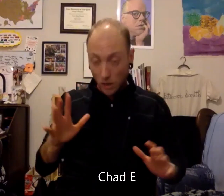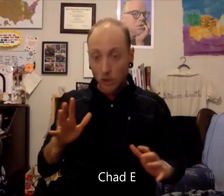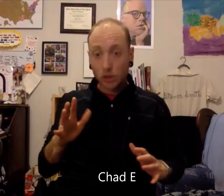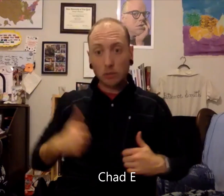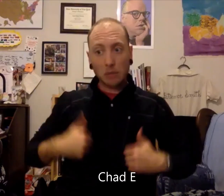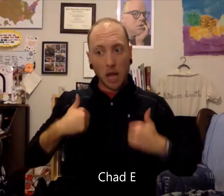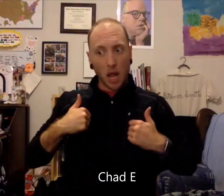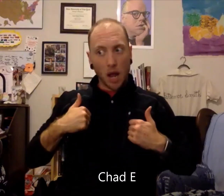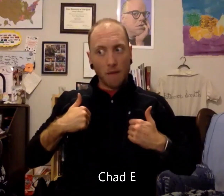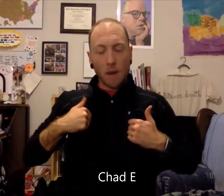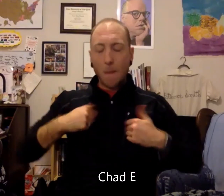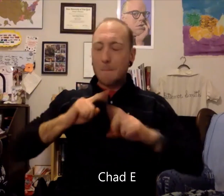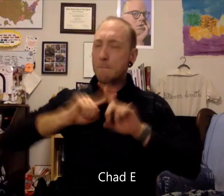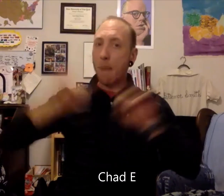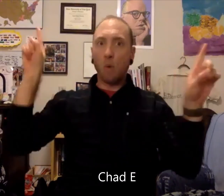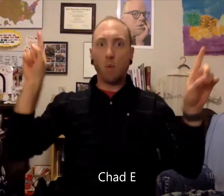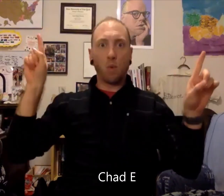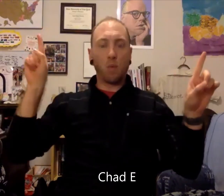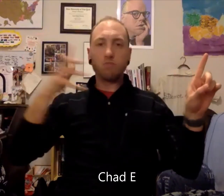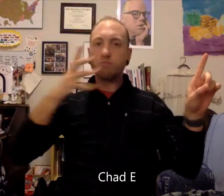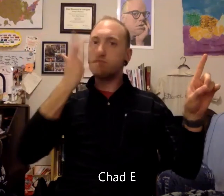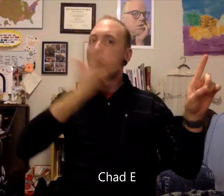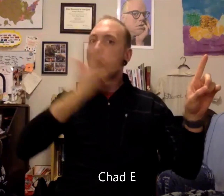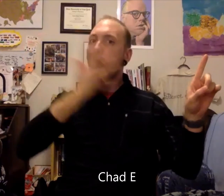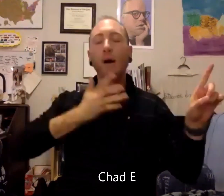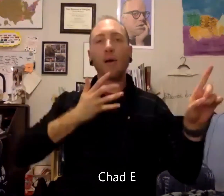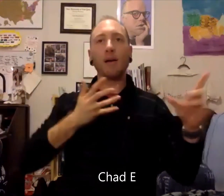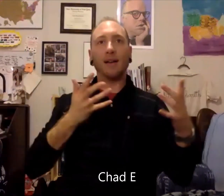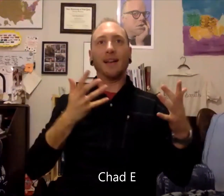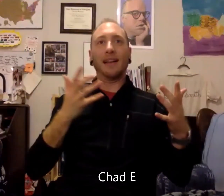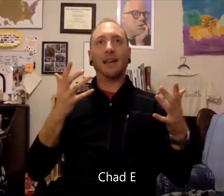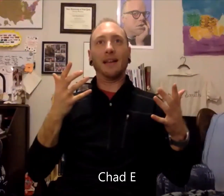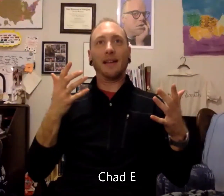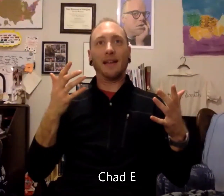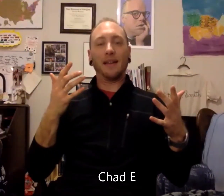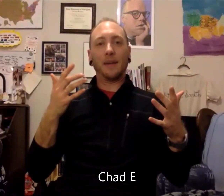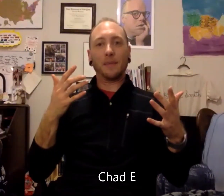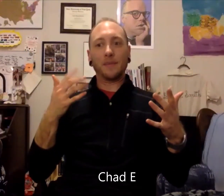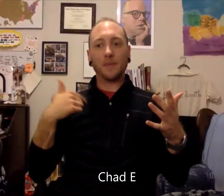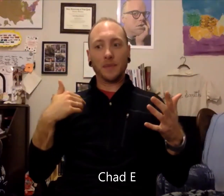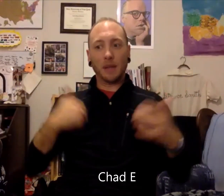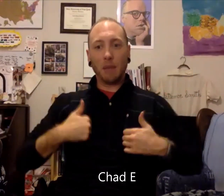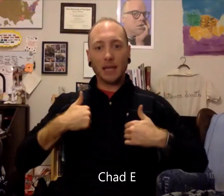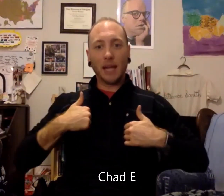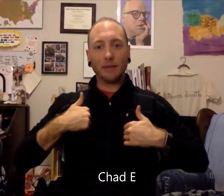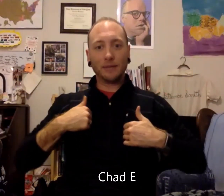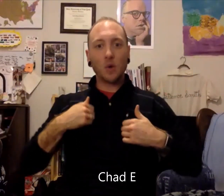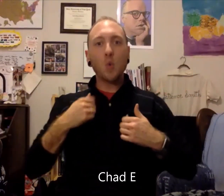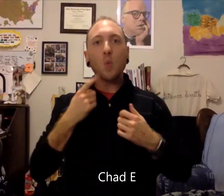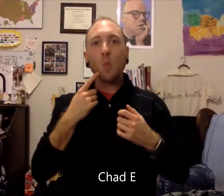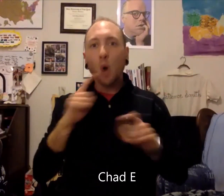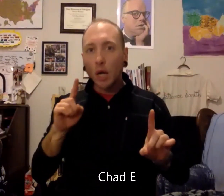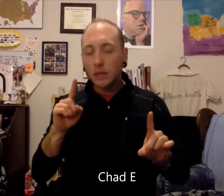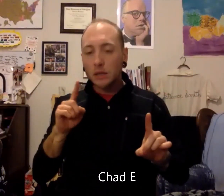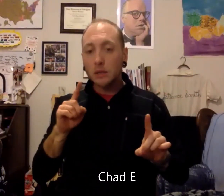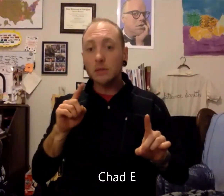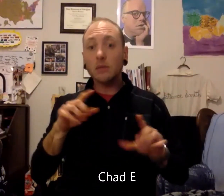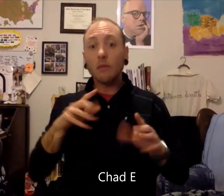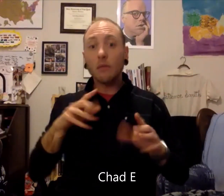different. All of a sudden here I was, I had this life that was working. I had a fellowship. At this time I also got plugged into some young people's